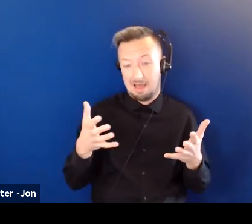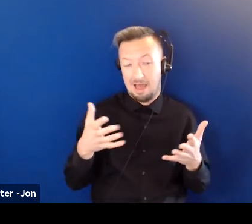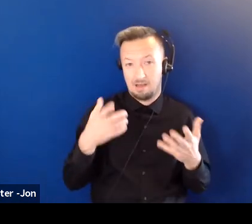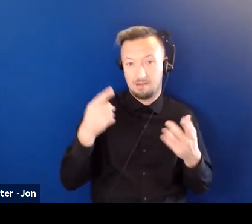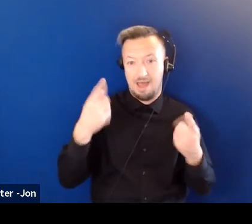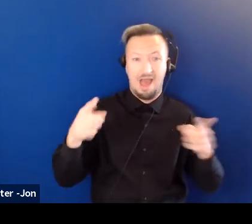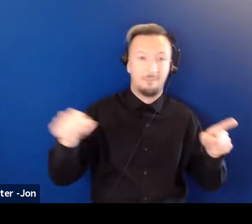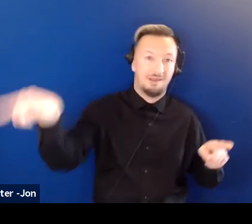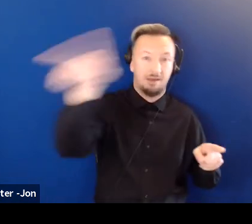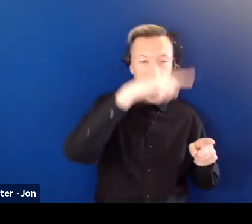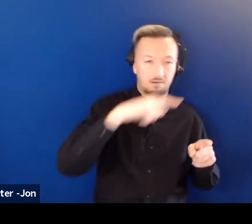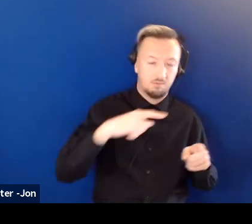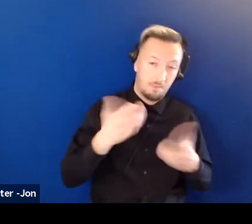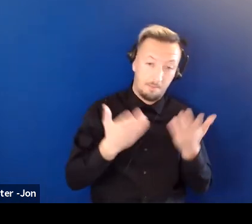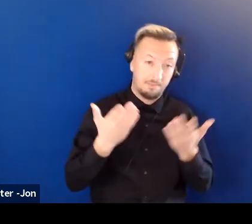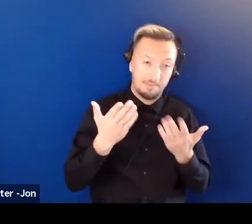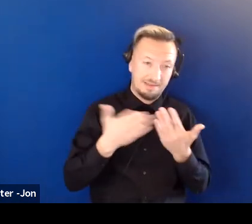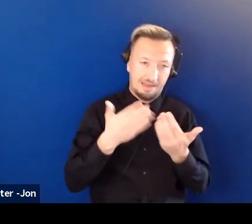you don't really realize it's happening.